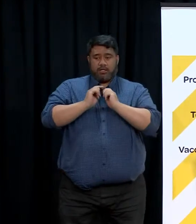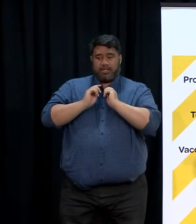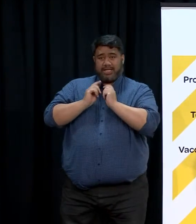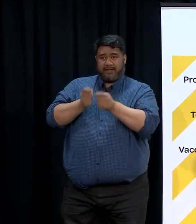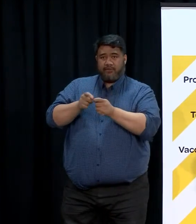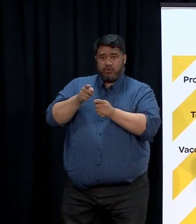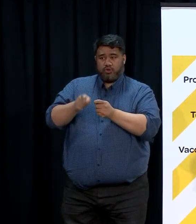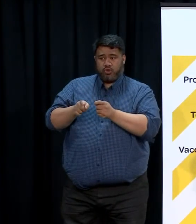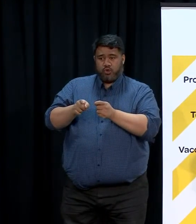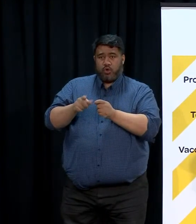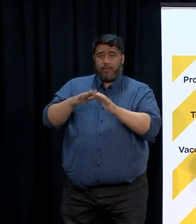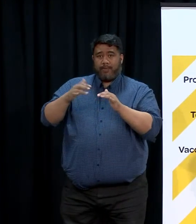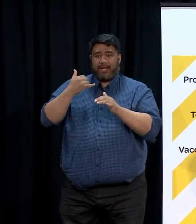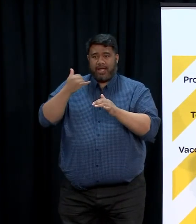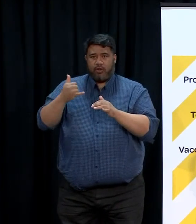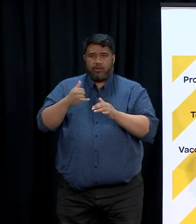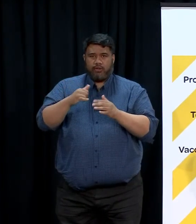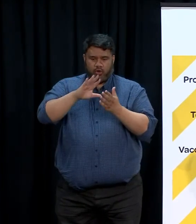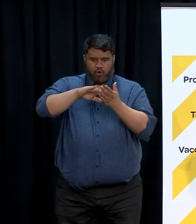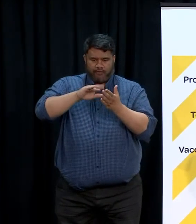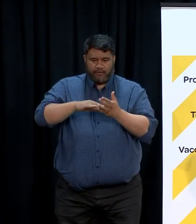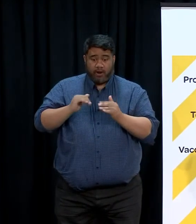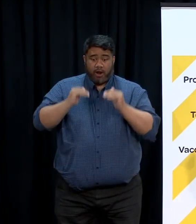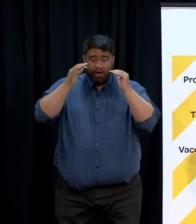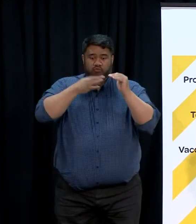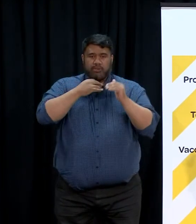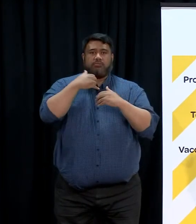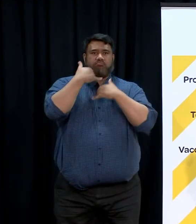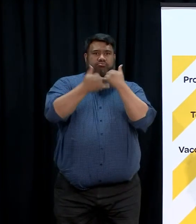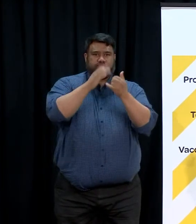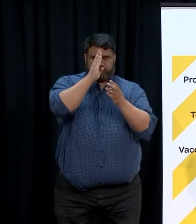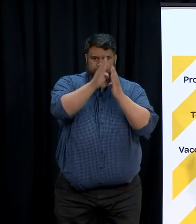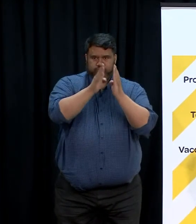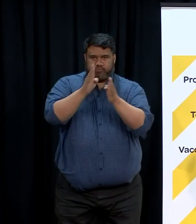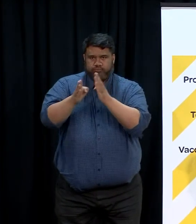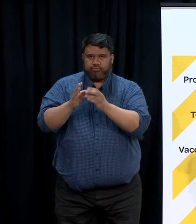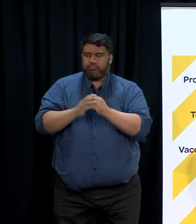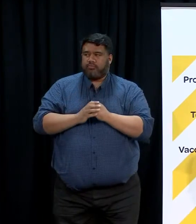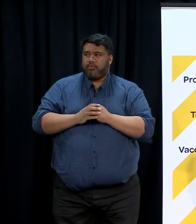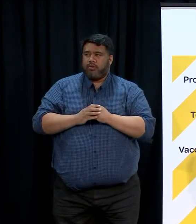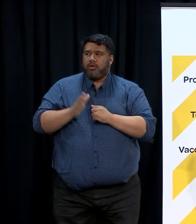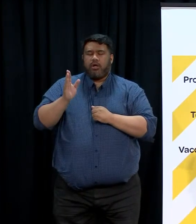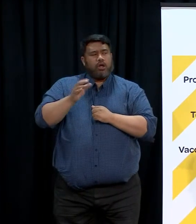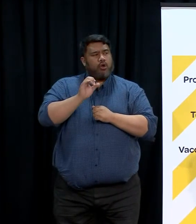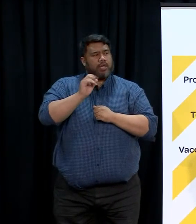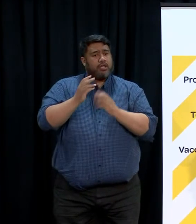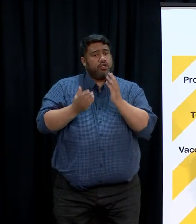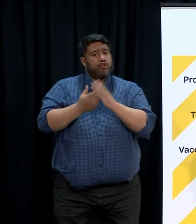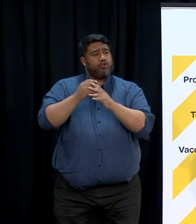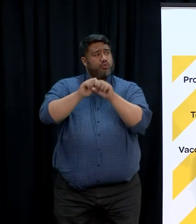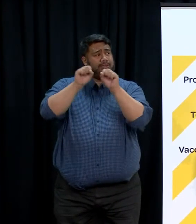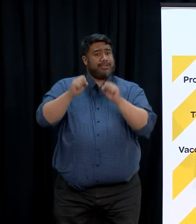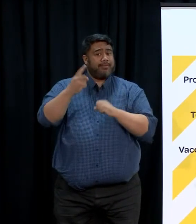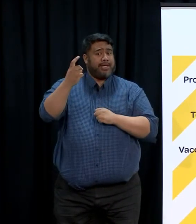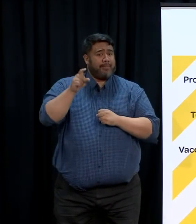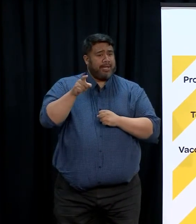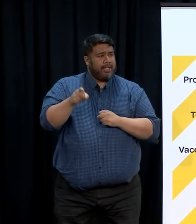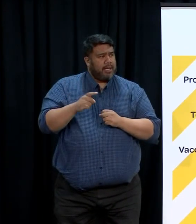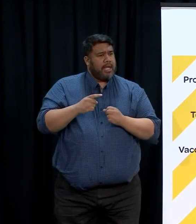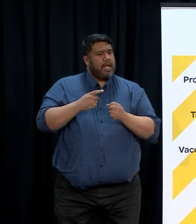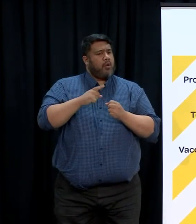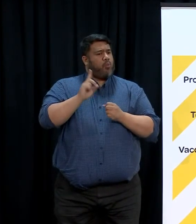their efforts on the ones that are the higher risk. What would your estimate be on the capacity under the new model then? Oh,